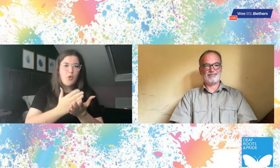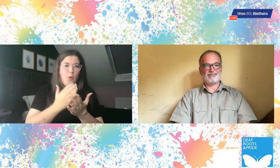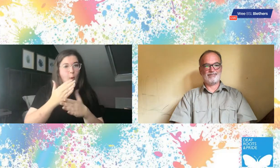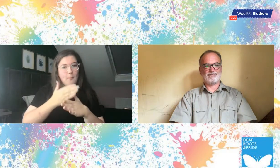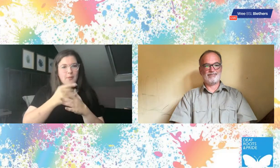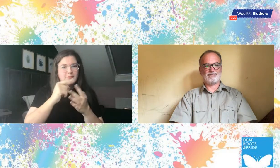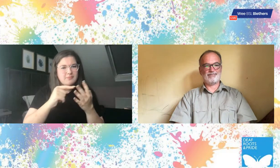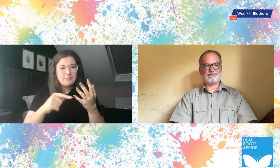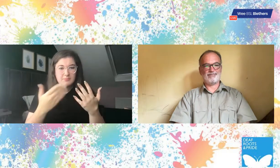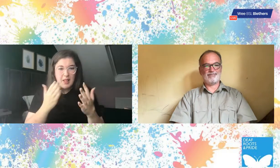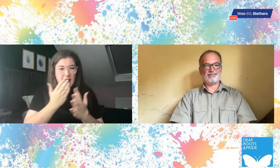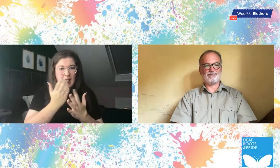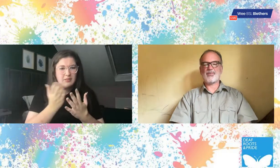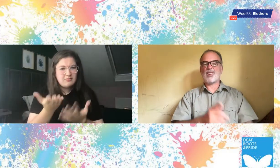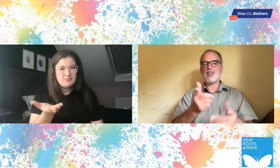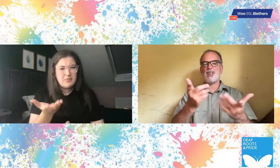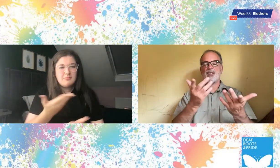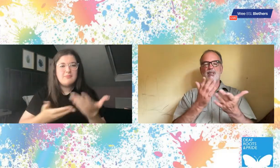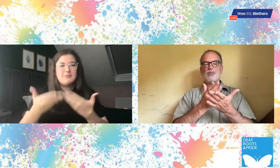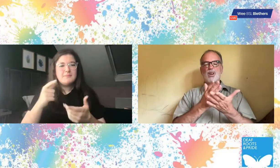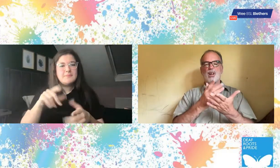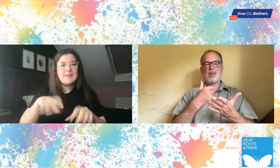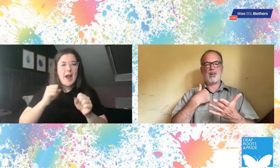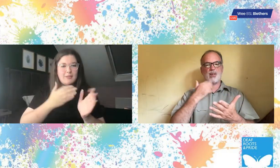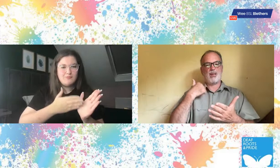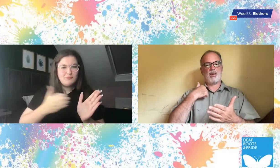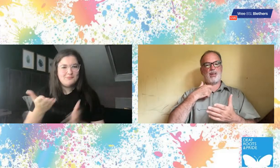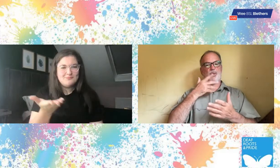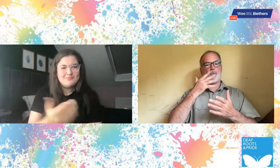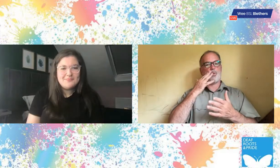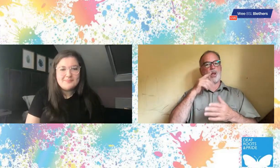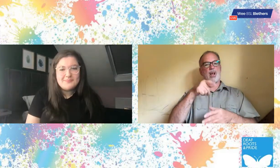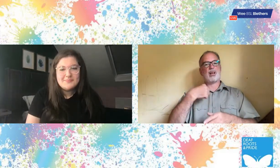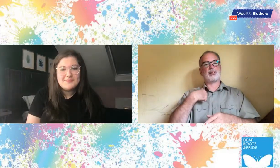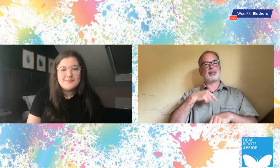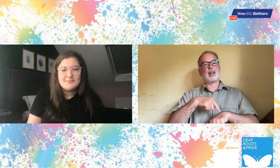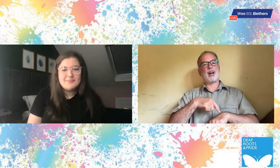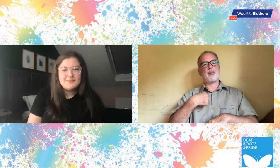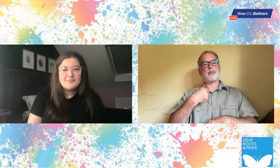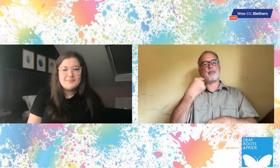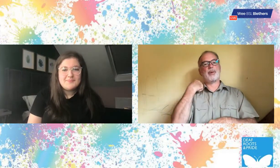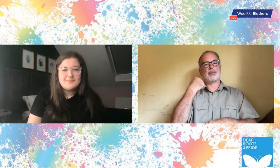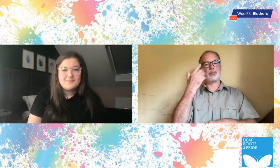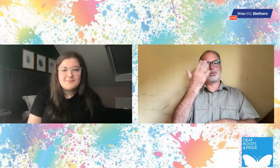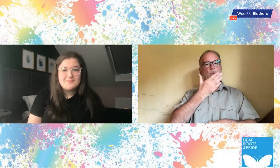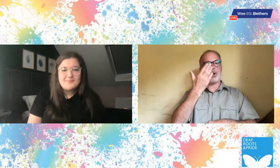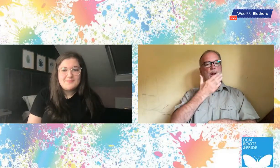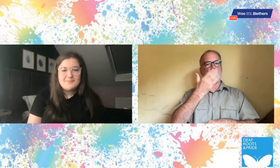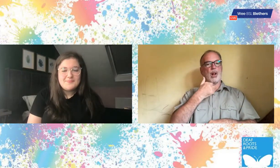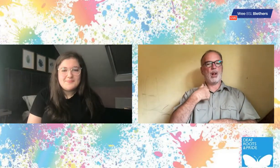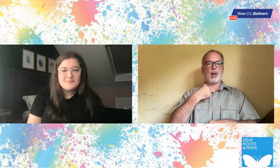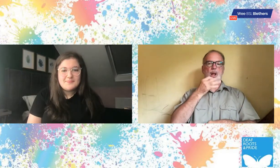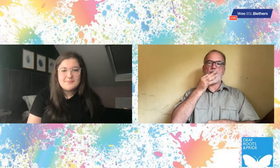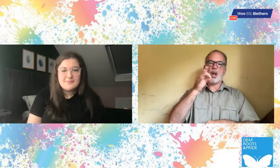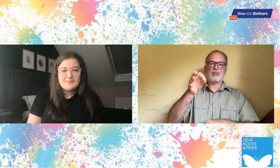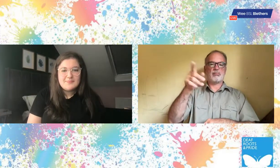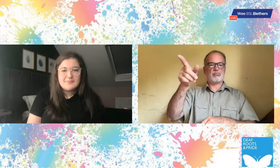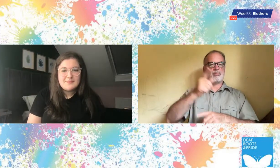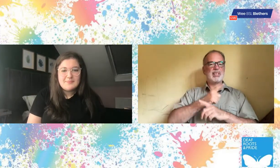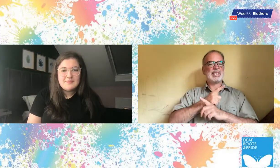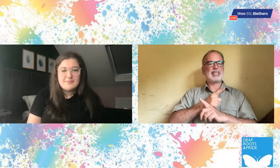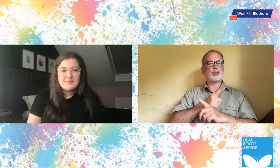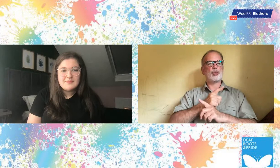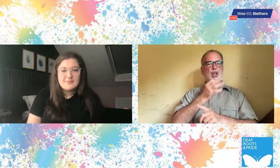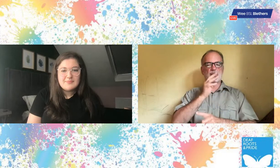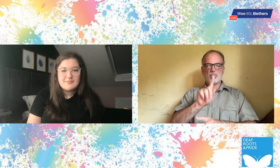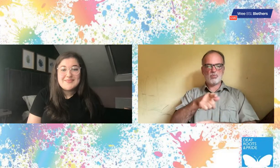But how did you get to where you are? I'm sure you had other jobs in between. Oh,